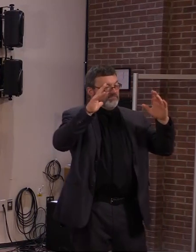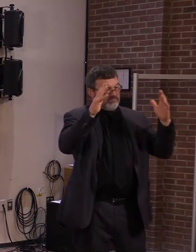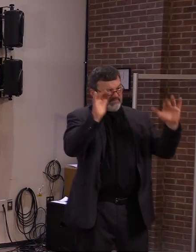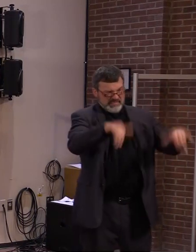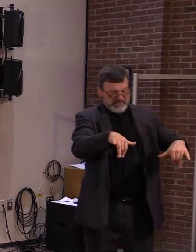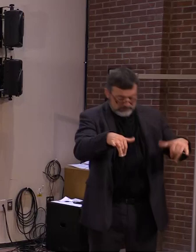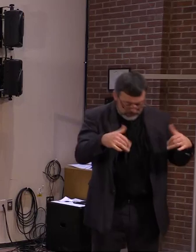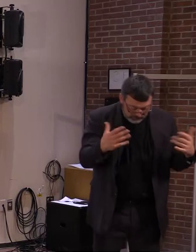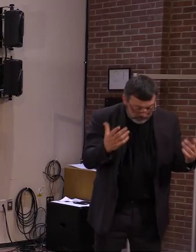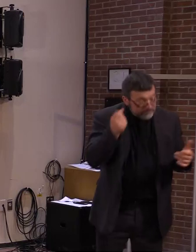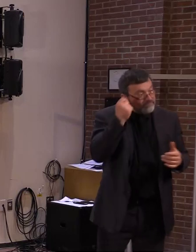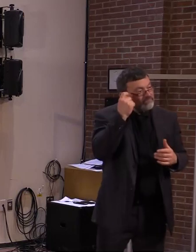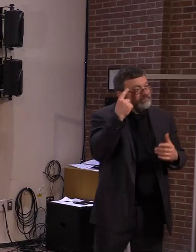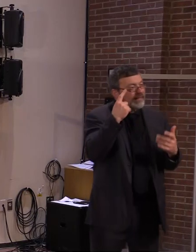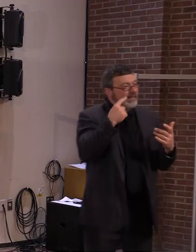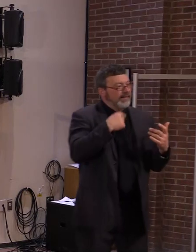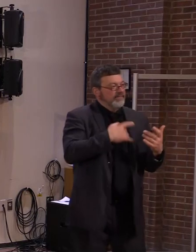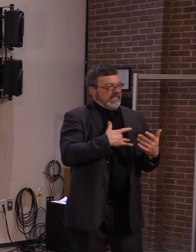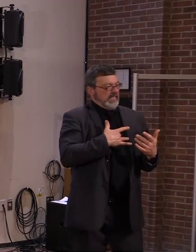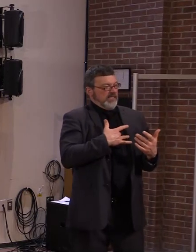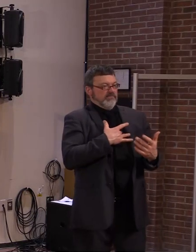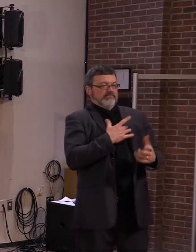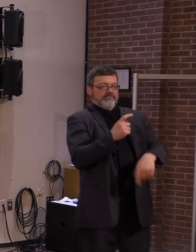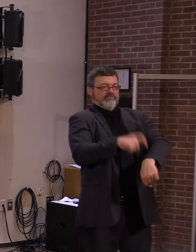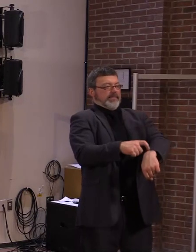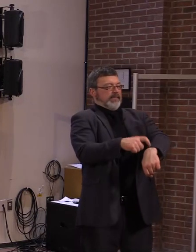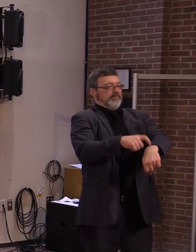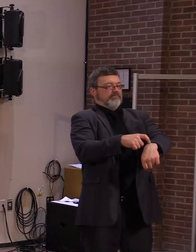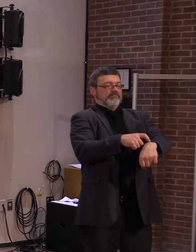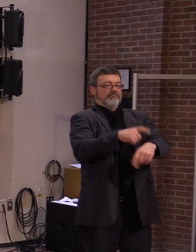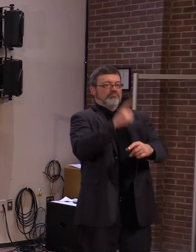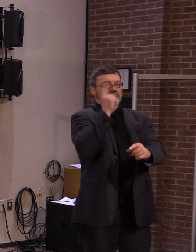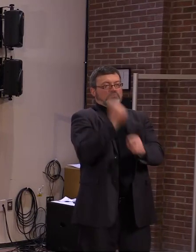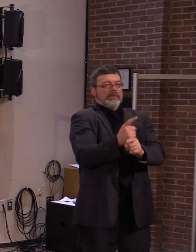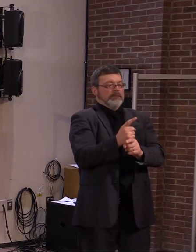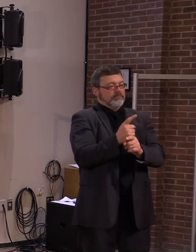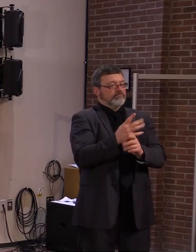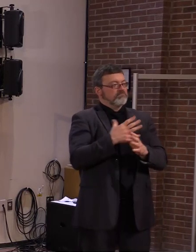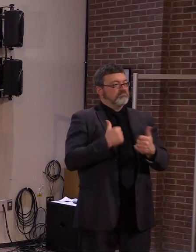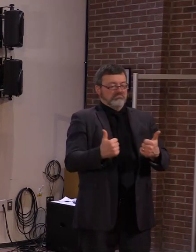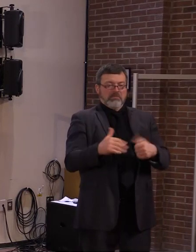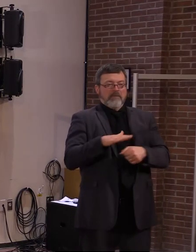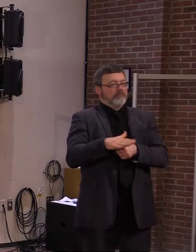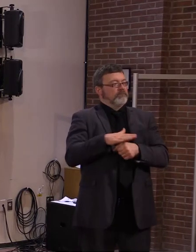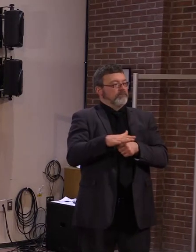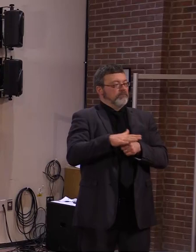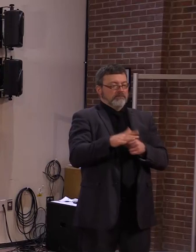there's a time when you sort of have to think that you've got to do other things in life. So.